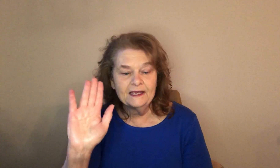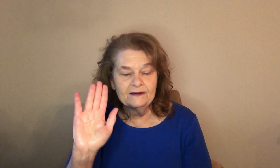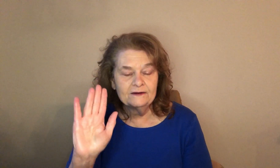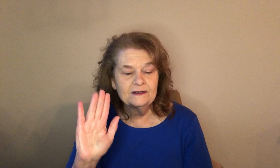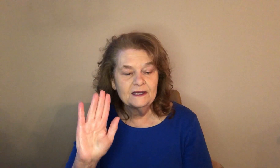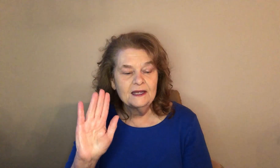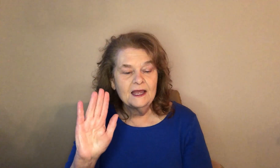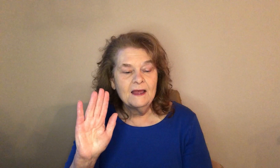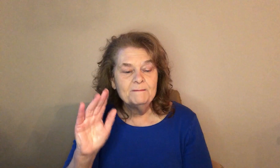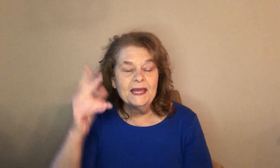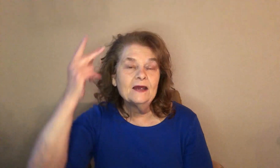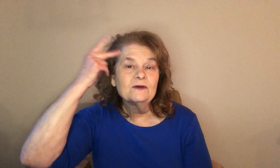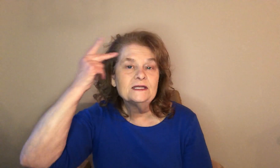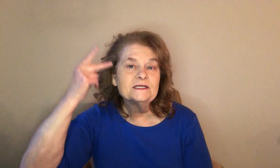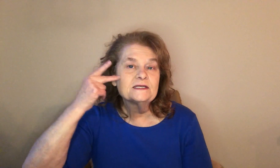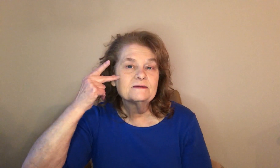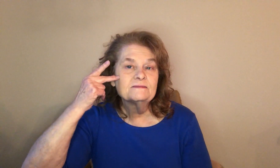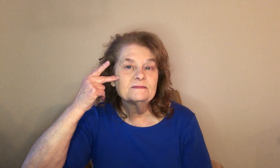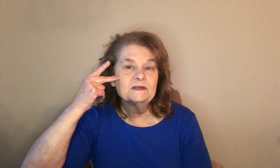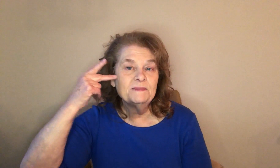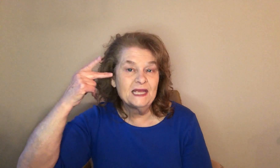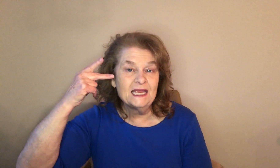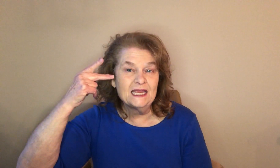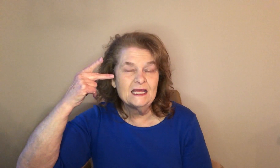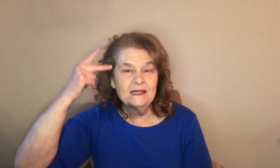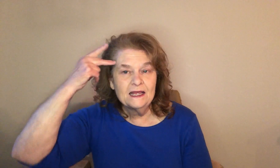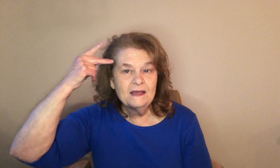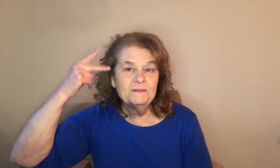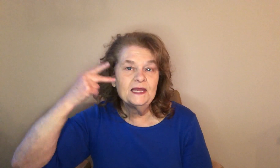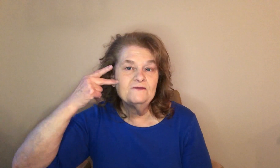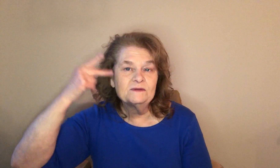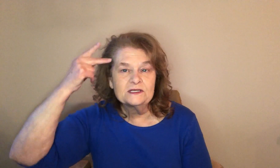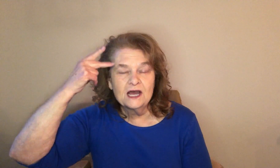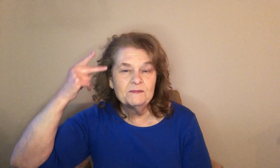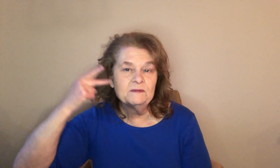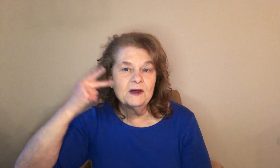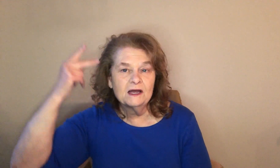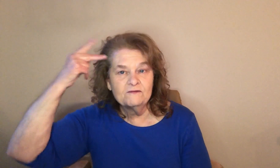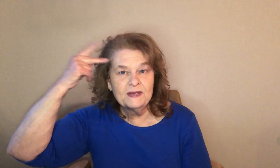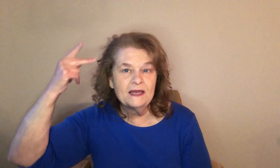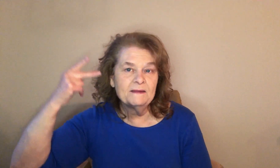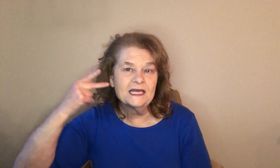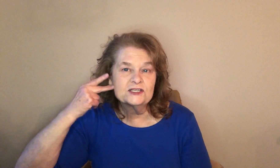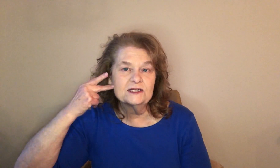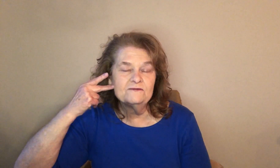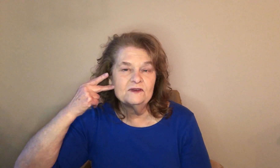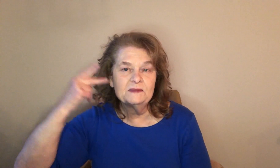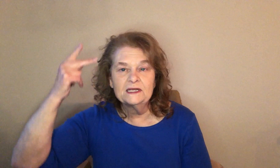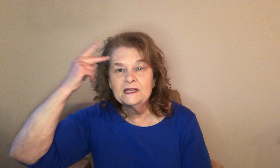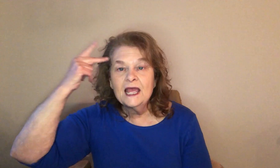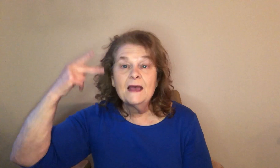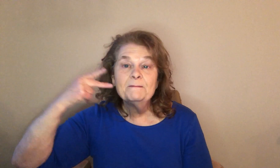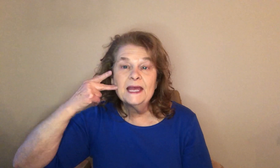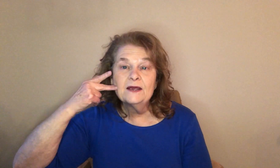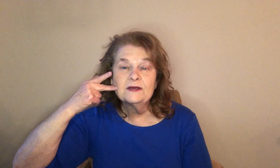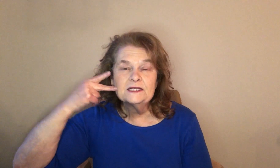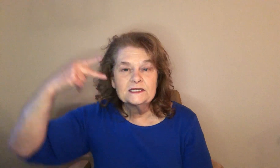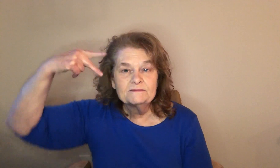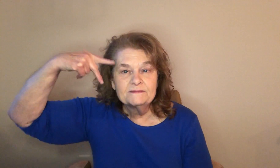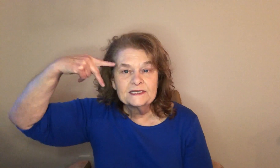their, parents, the P from the top and the bottom, masculine and feminine. Parents, it's kind of